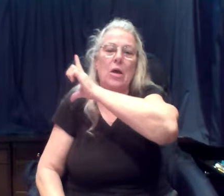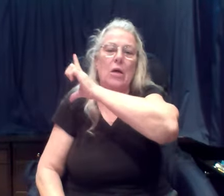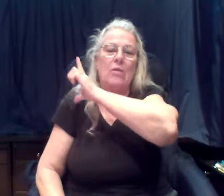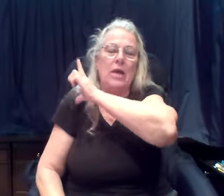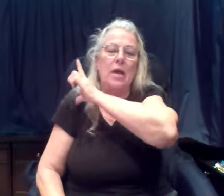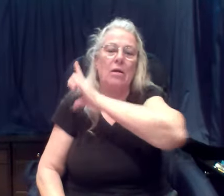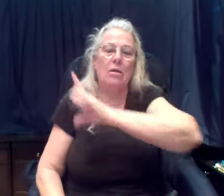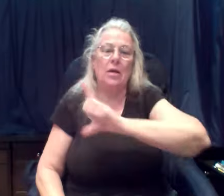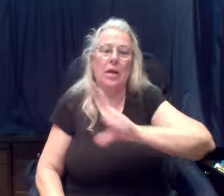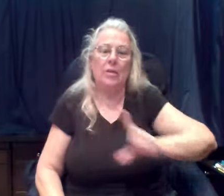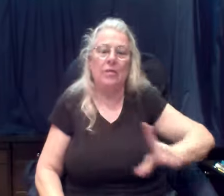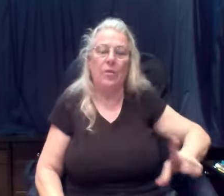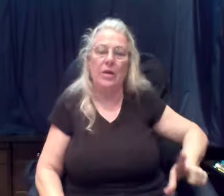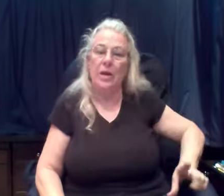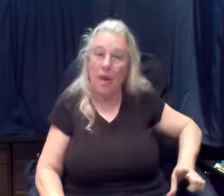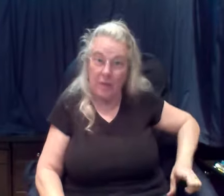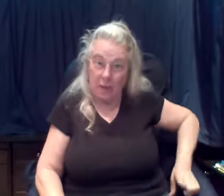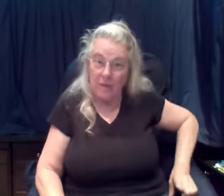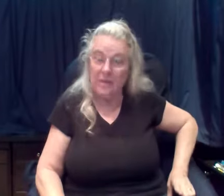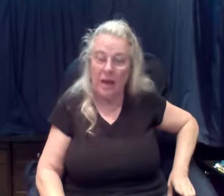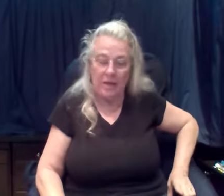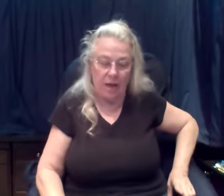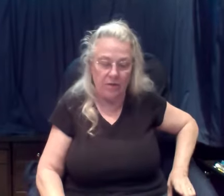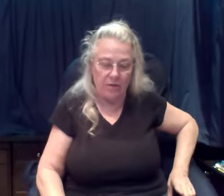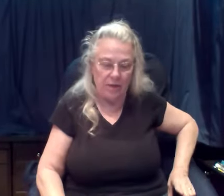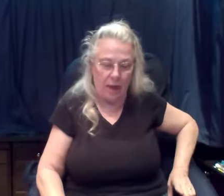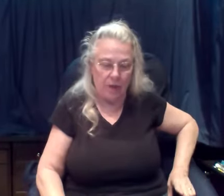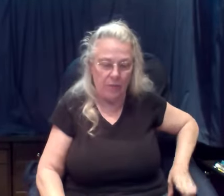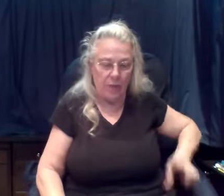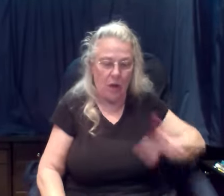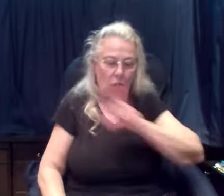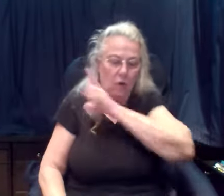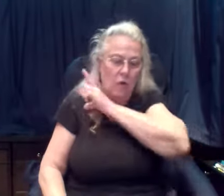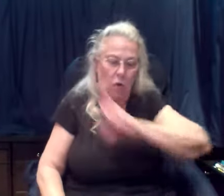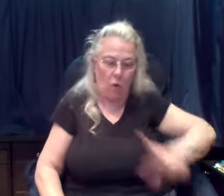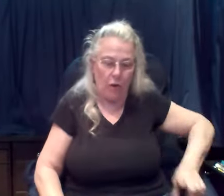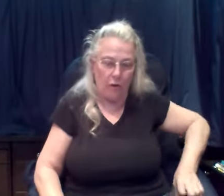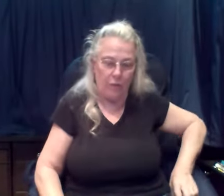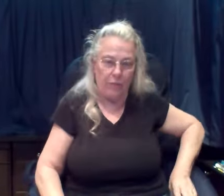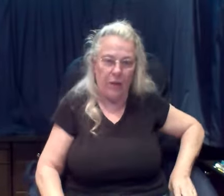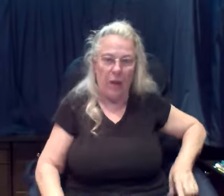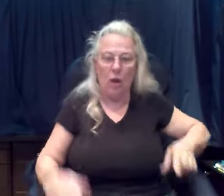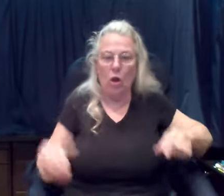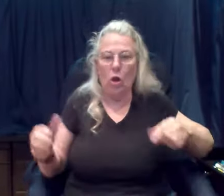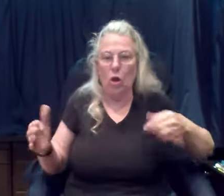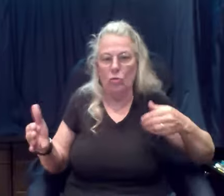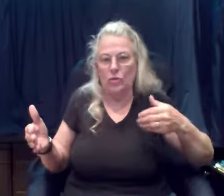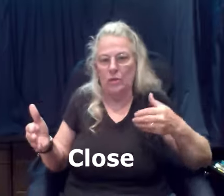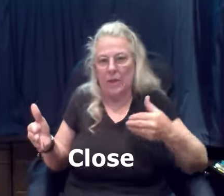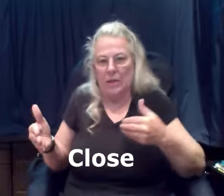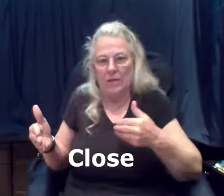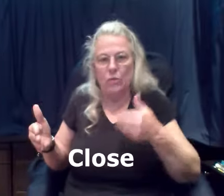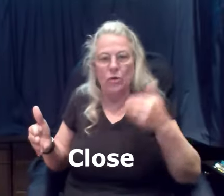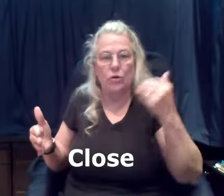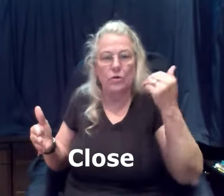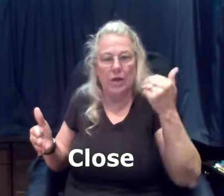the L coming from the non-dominant side down to the dominant. Lord. Close, and that's where you take your